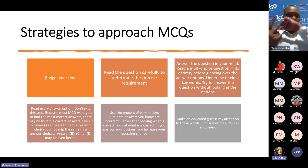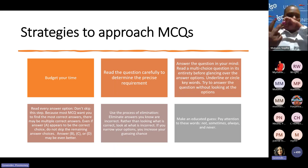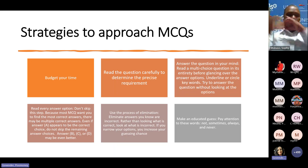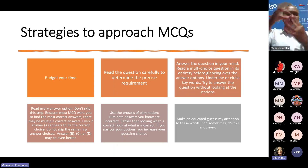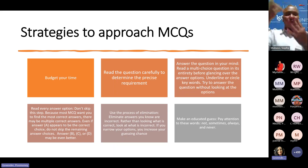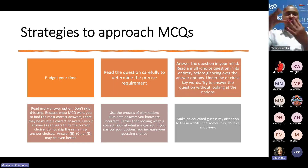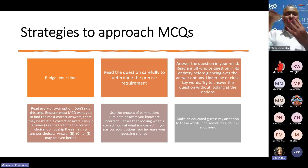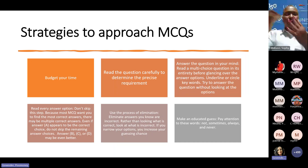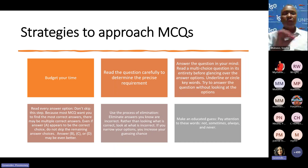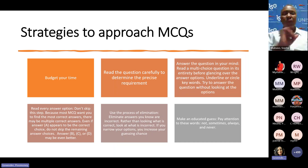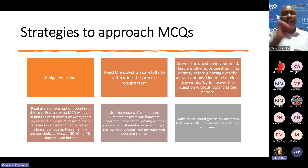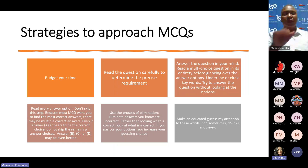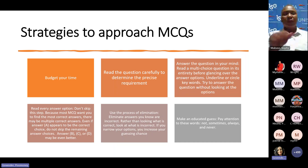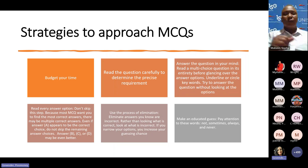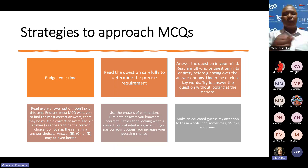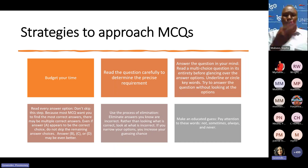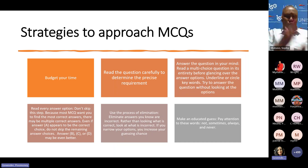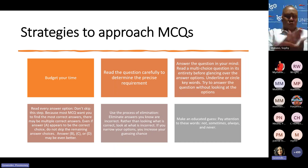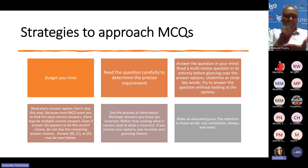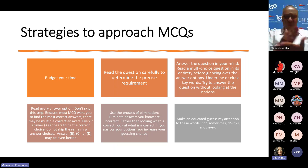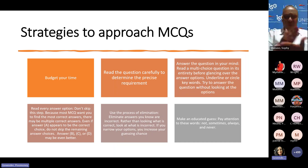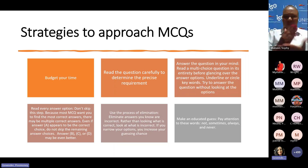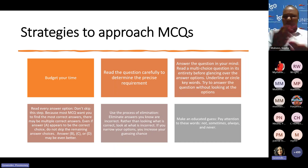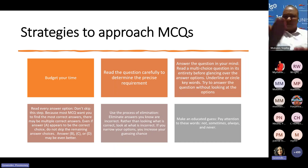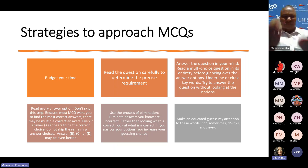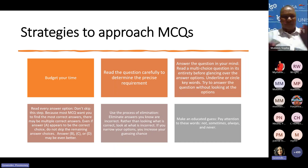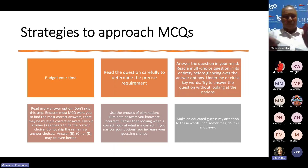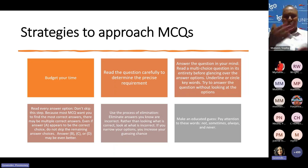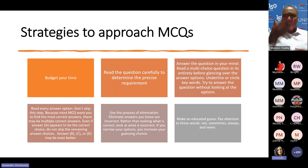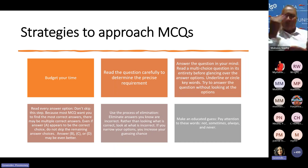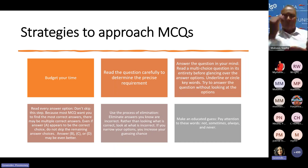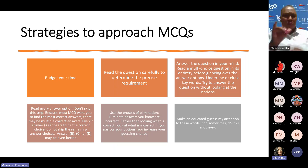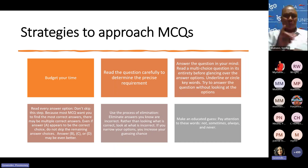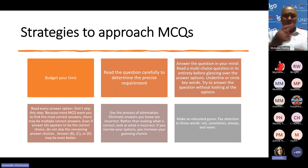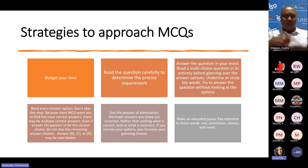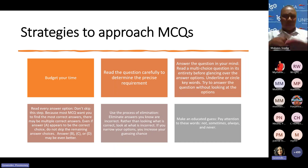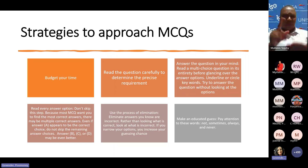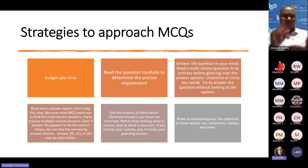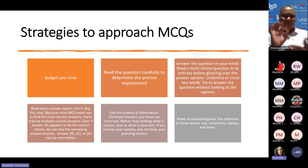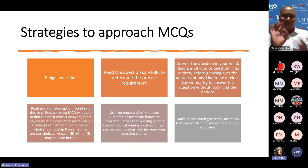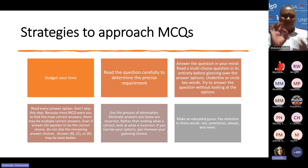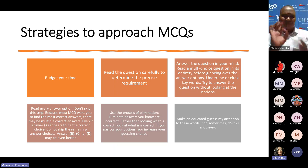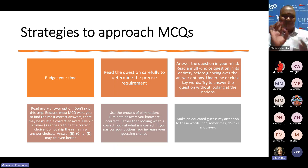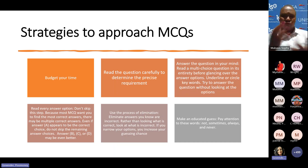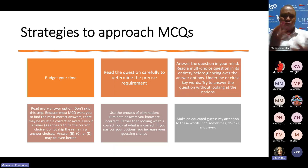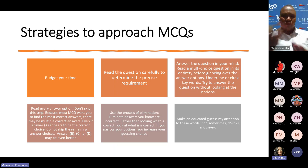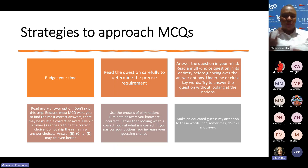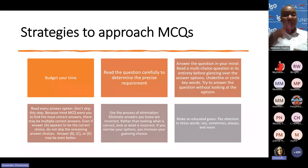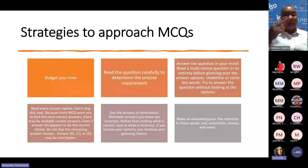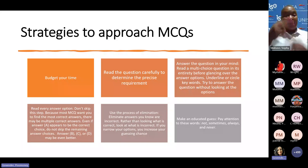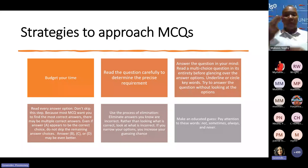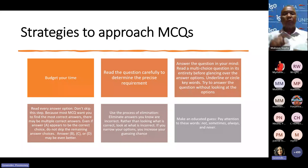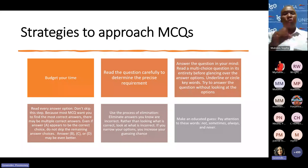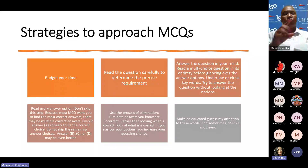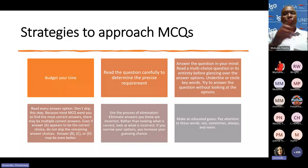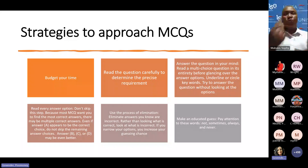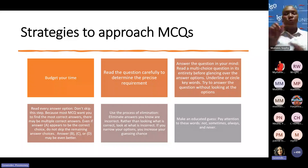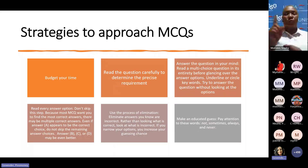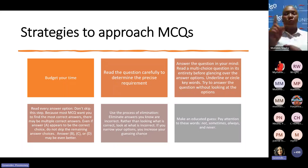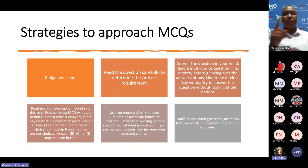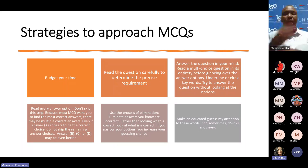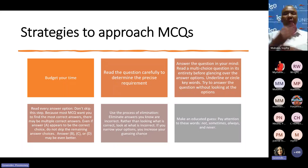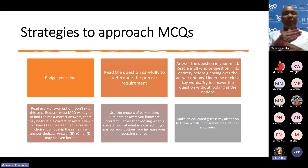and you're uncertain about which of the 2 is the correct answer, then finally you would make